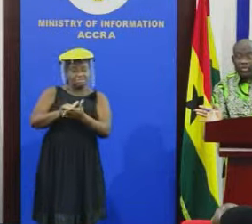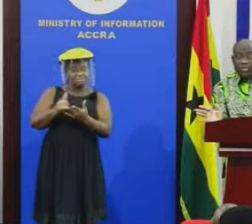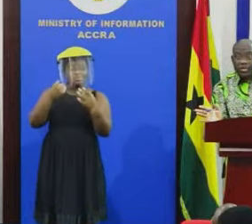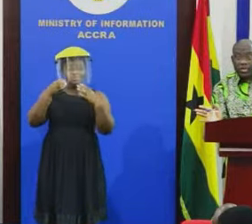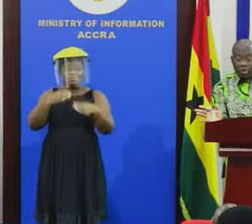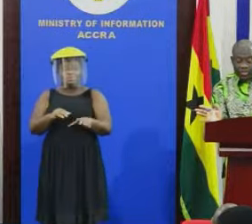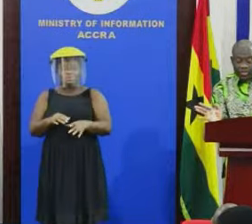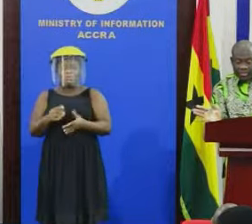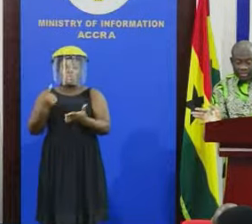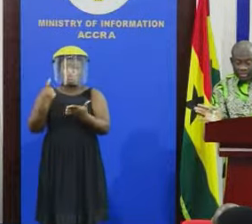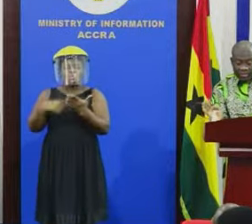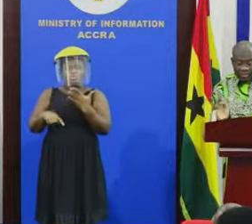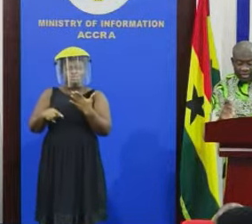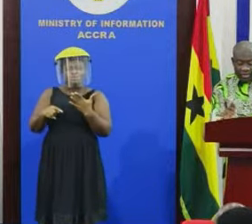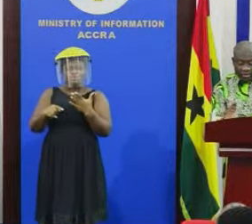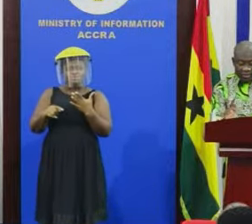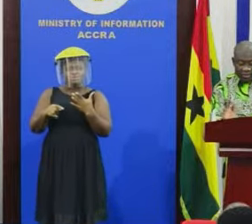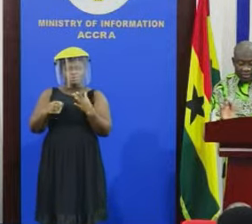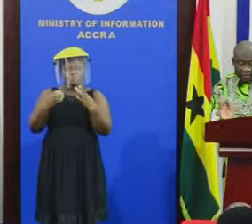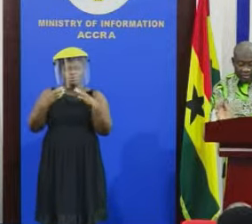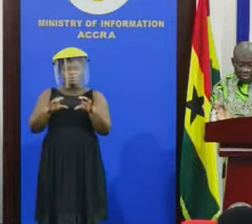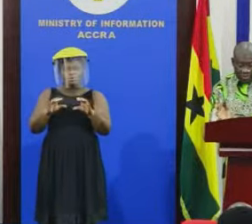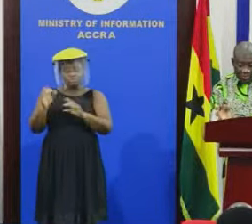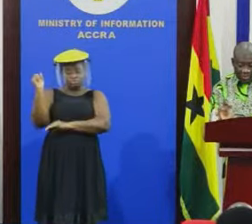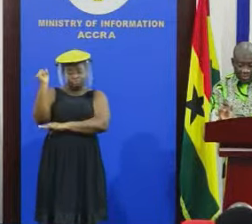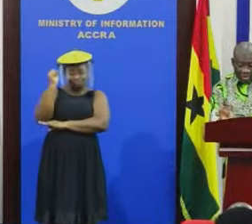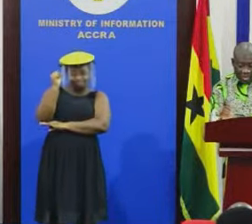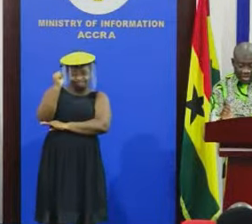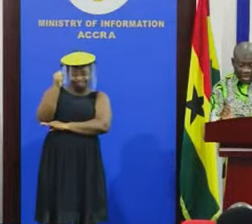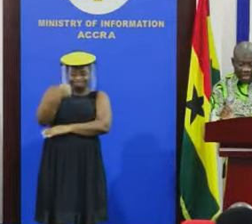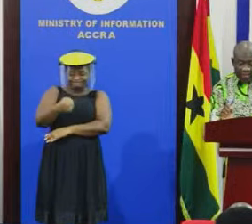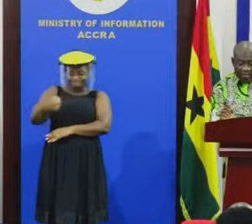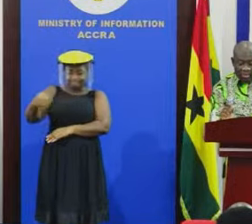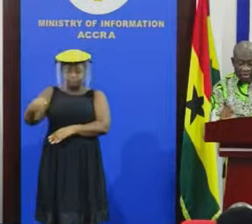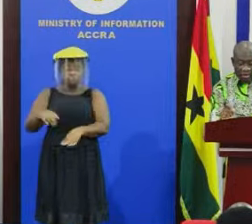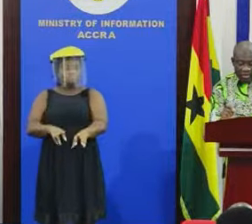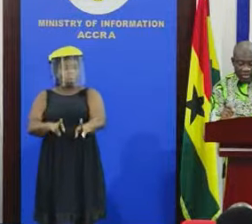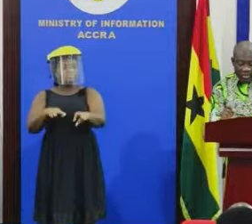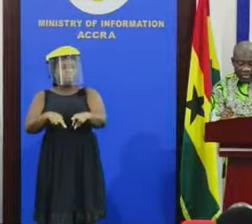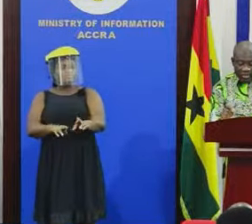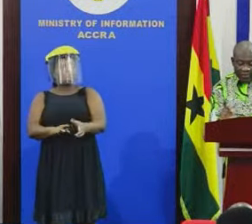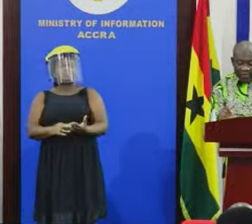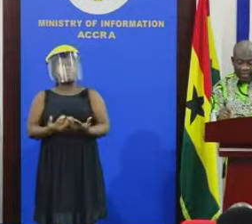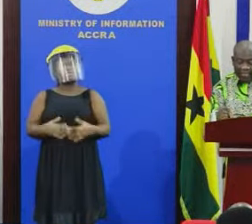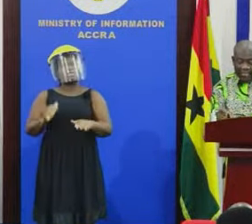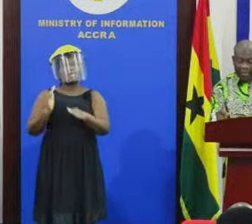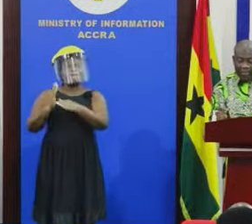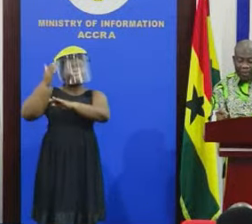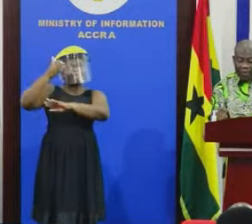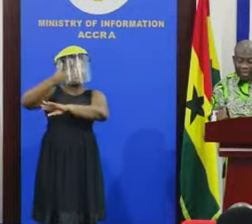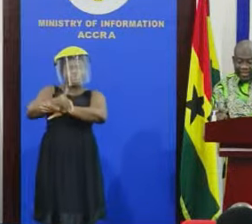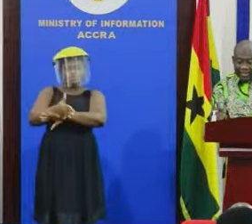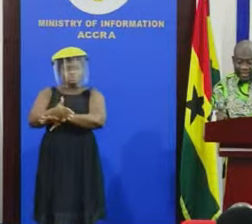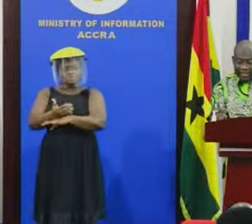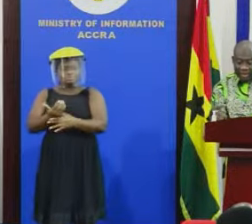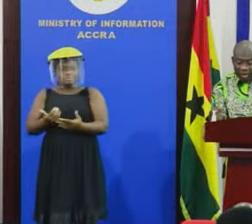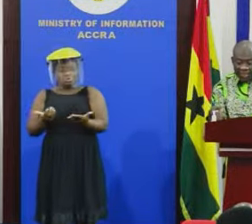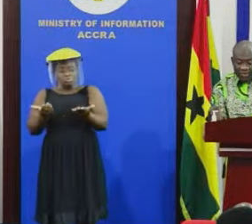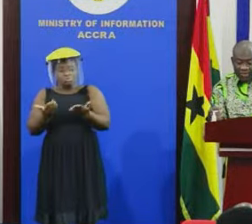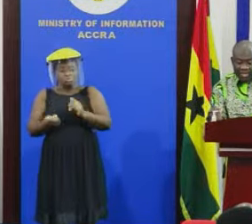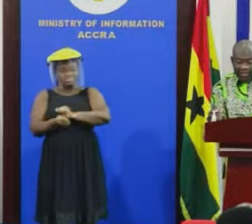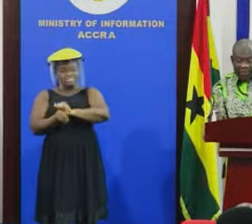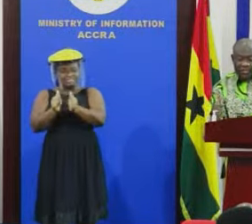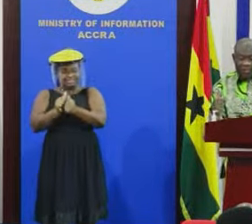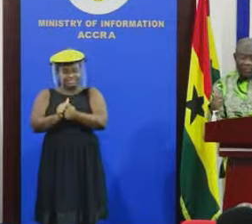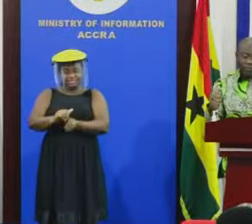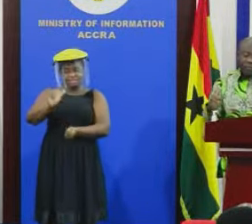what was being caused as a result of the tree stumps? Beyond the attempt to amend the law,